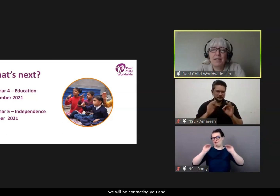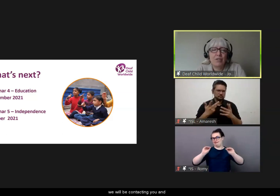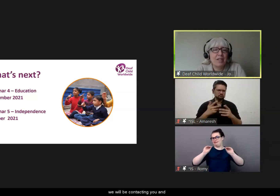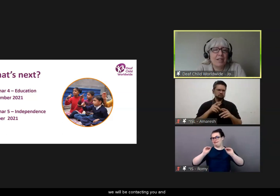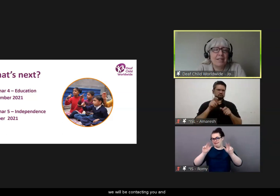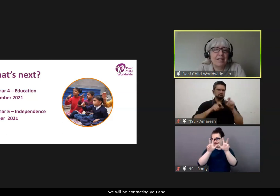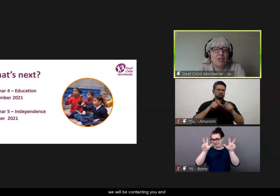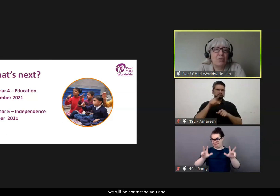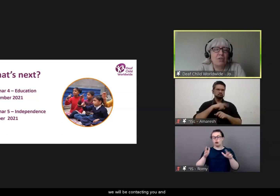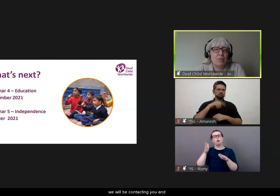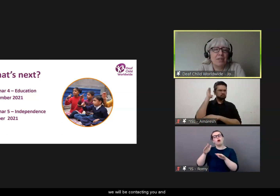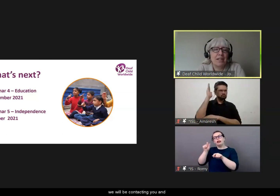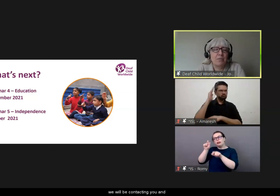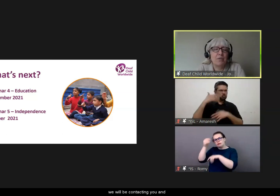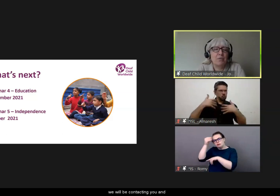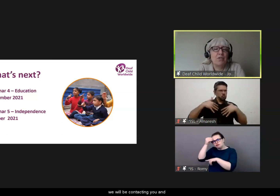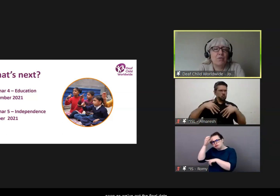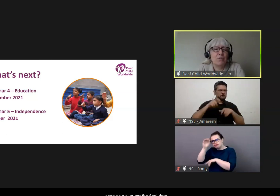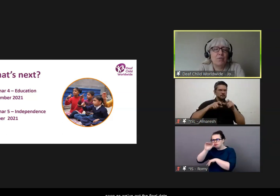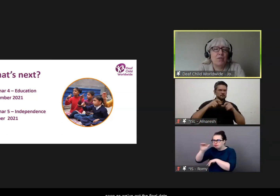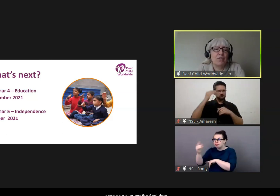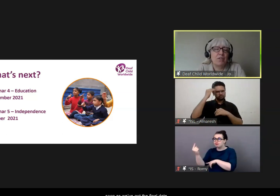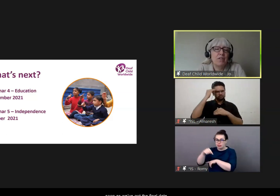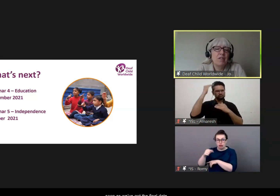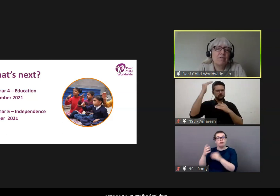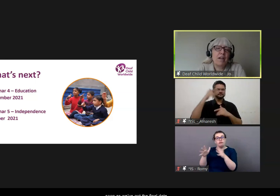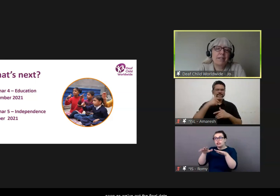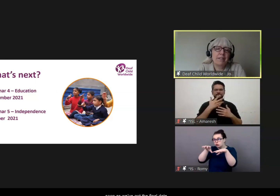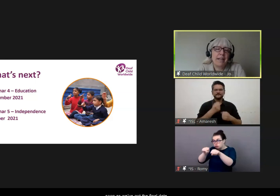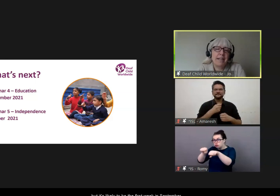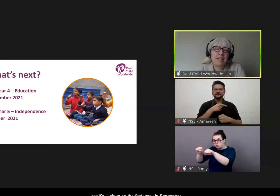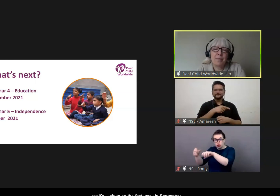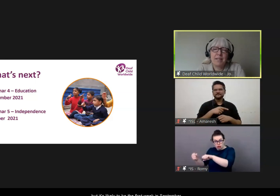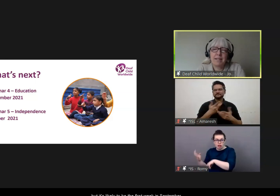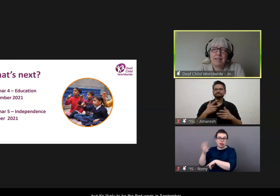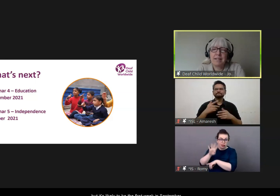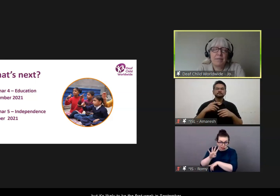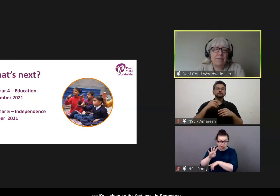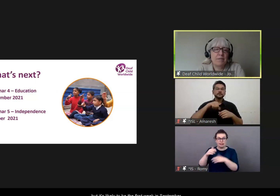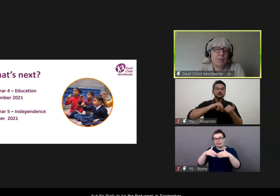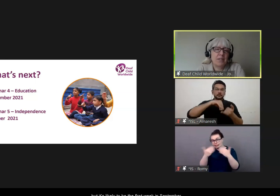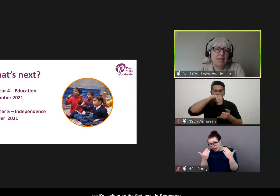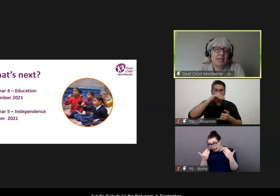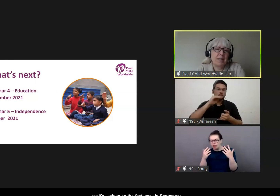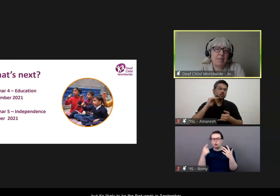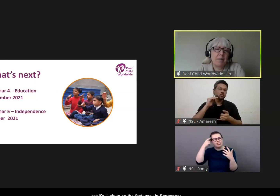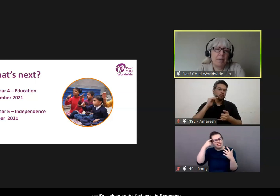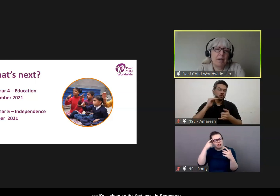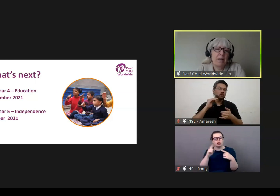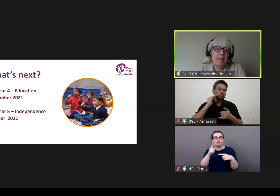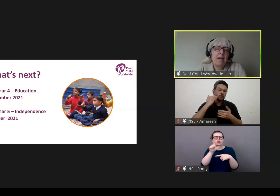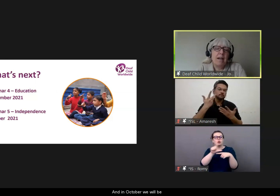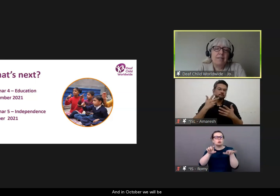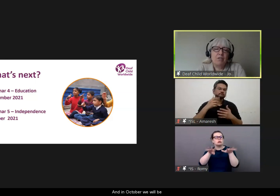will be contacting you and communicating with you as soon as we've got the final date, but it's likely to be the first week in